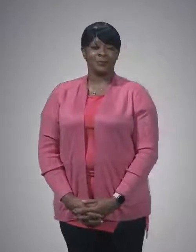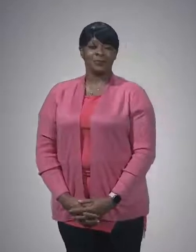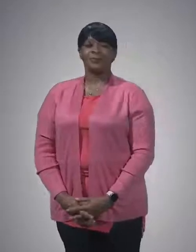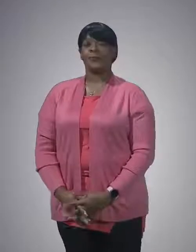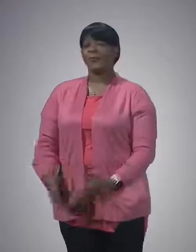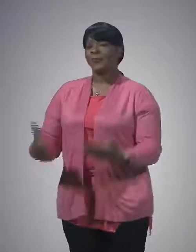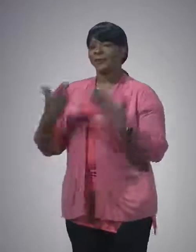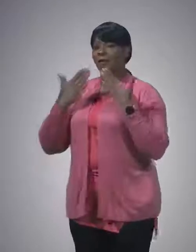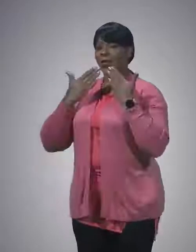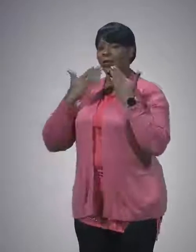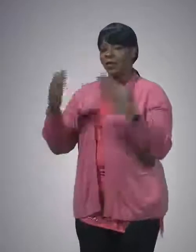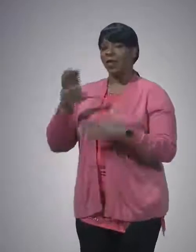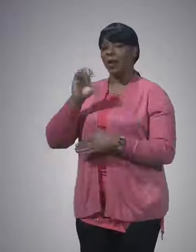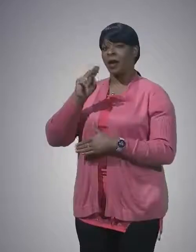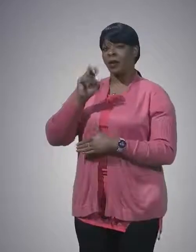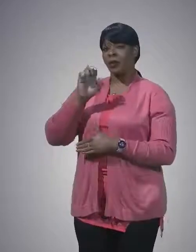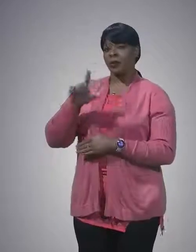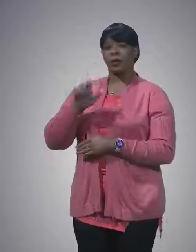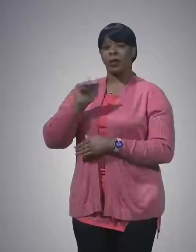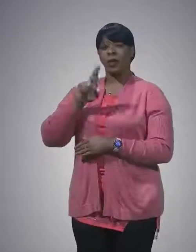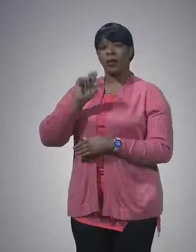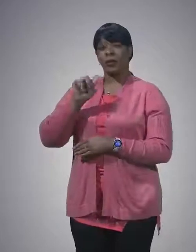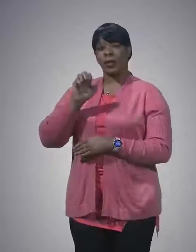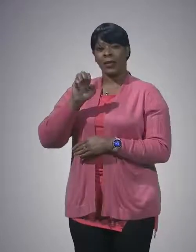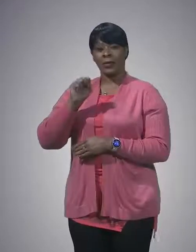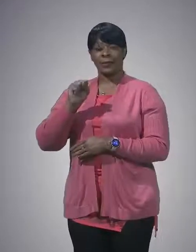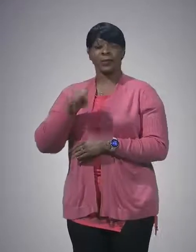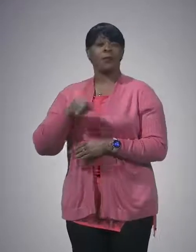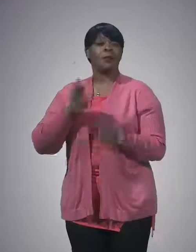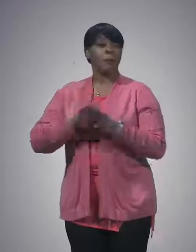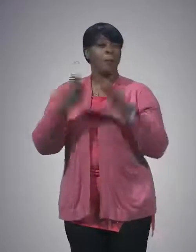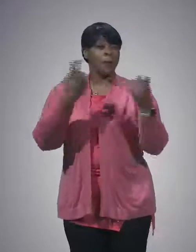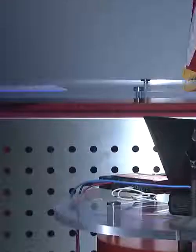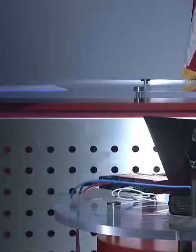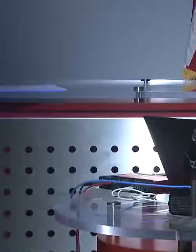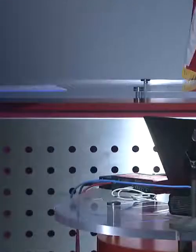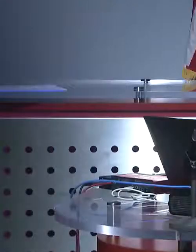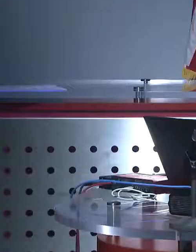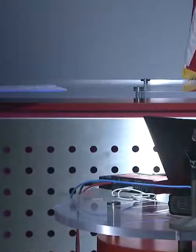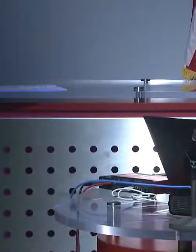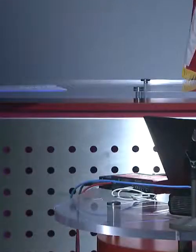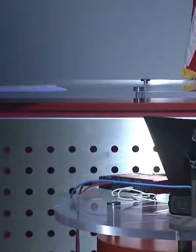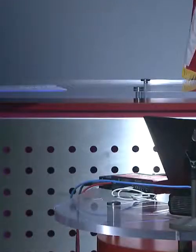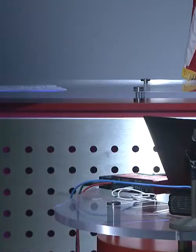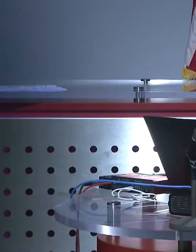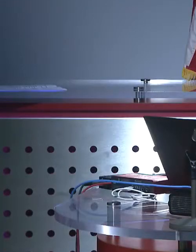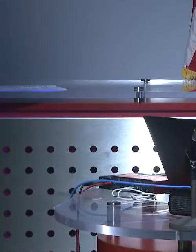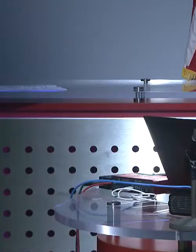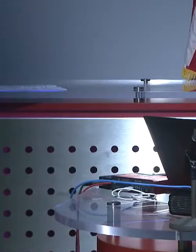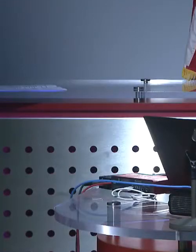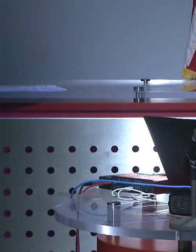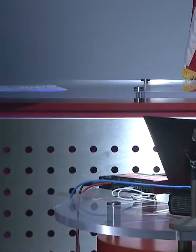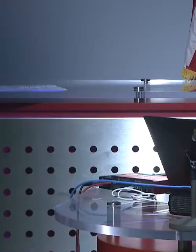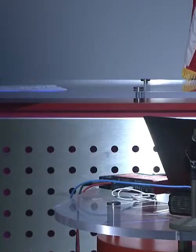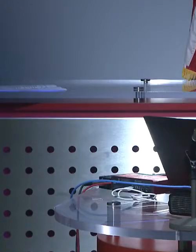Thank you, Quilantán-Arenas. We will open it up for questions. Fred Broders, Local 24.